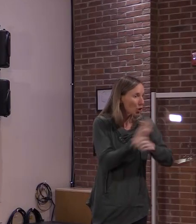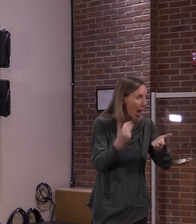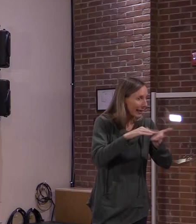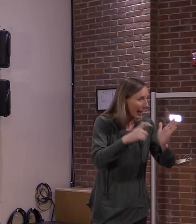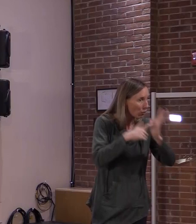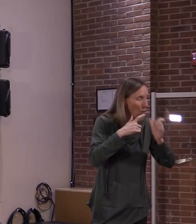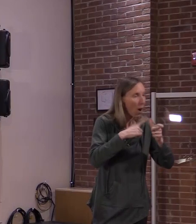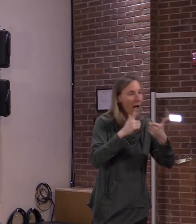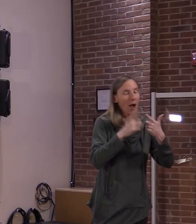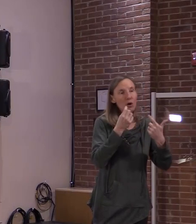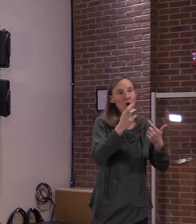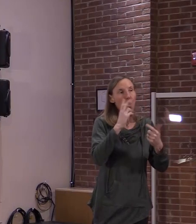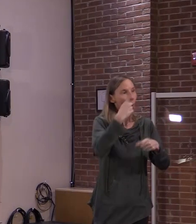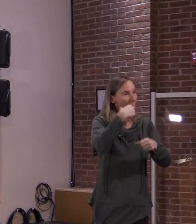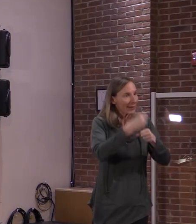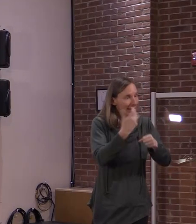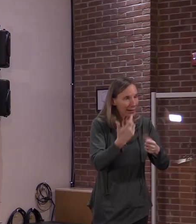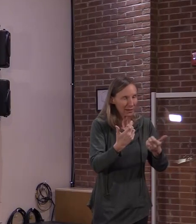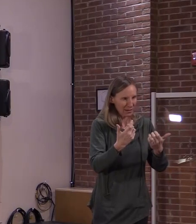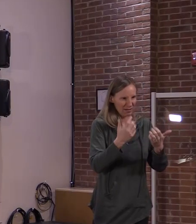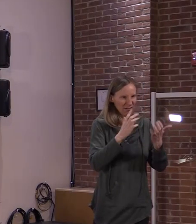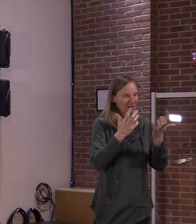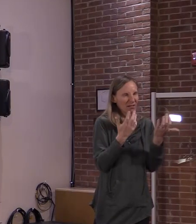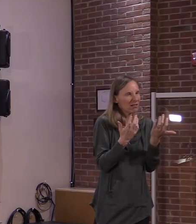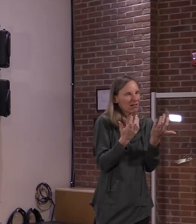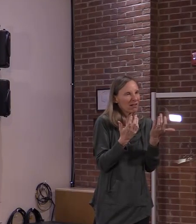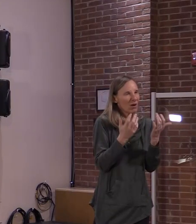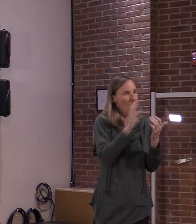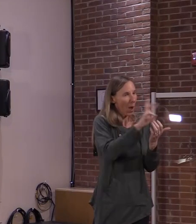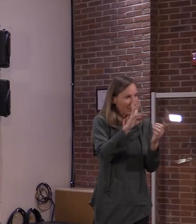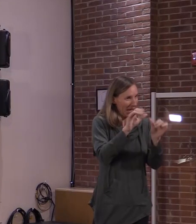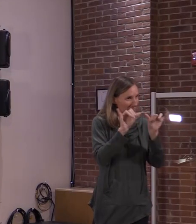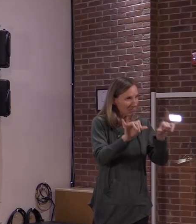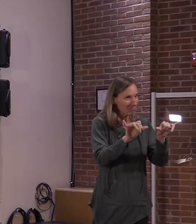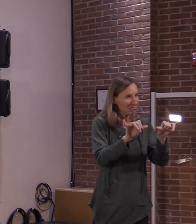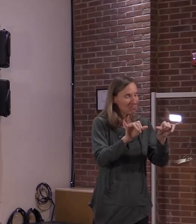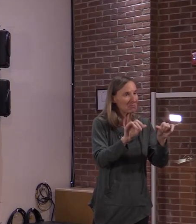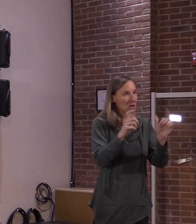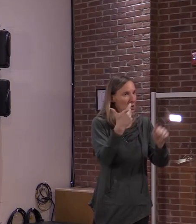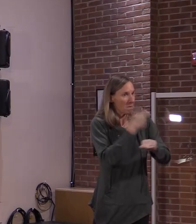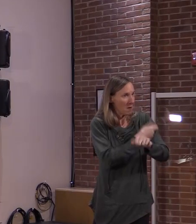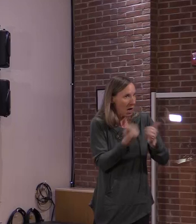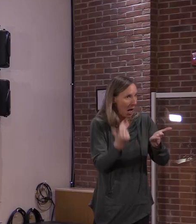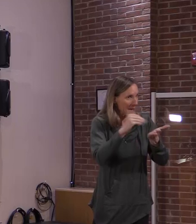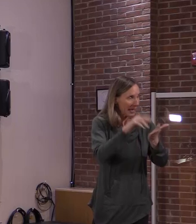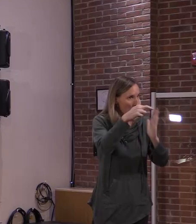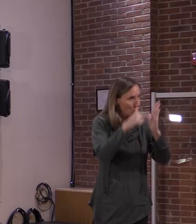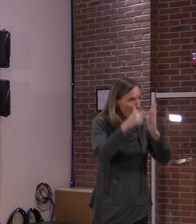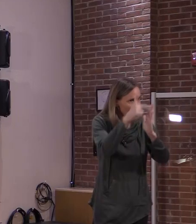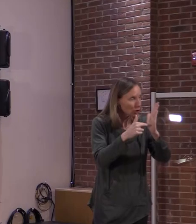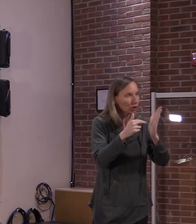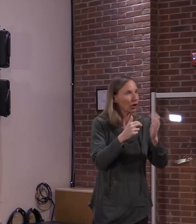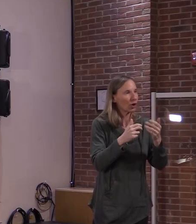health department's website stay up for scheduling shots? Will some of this infrastructure we have to deliver a vaccine stay in place?